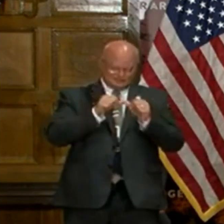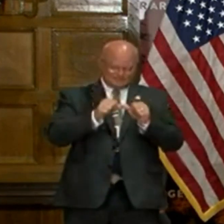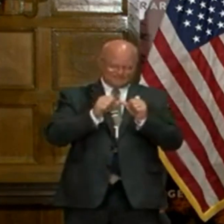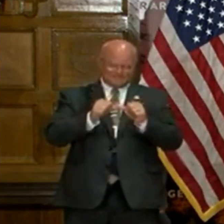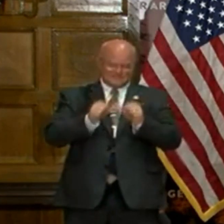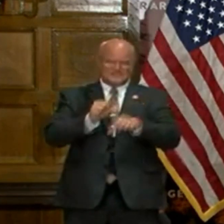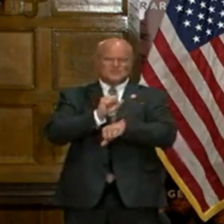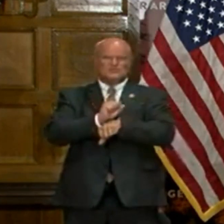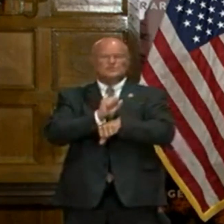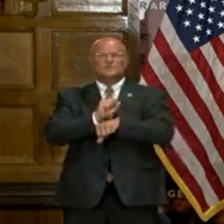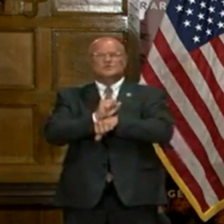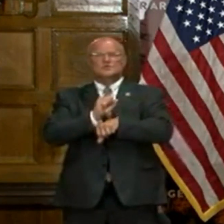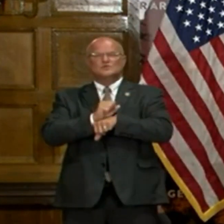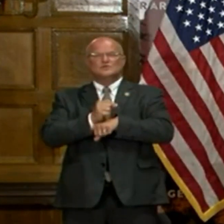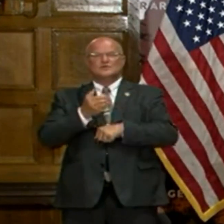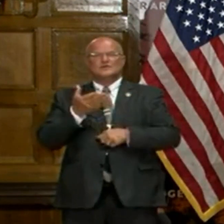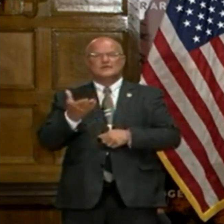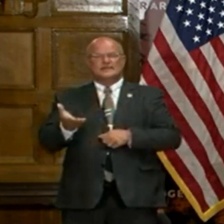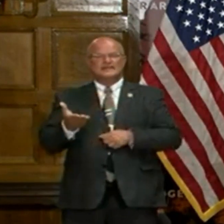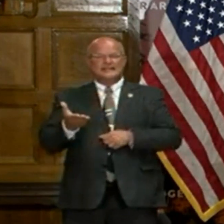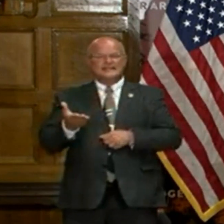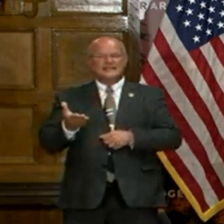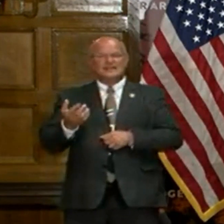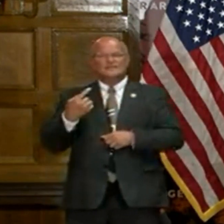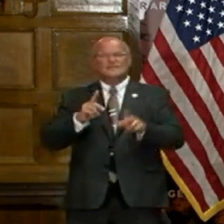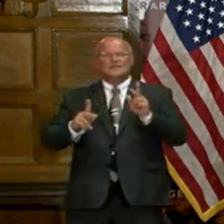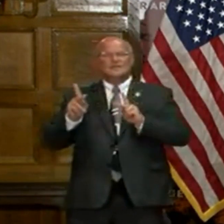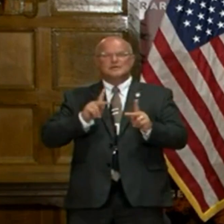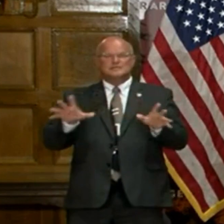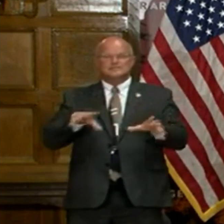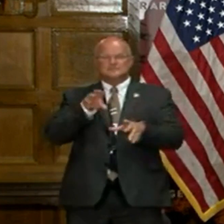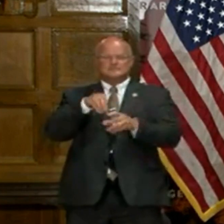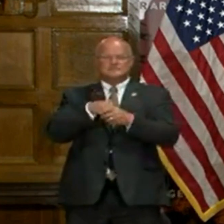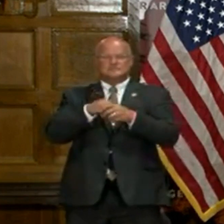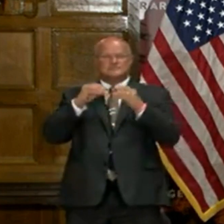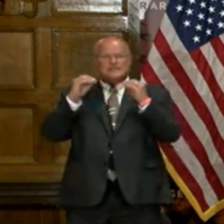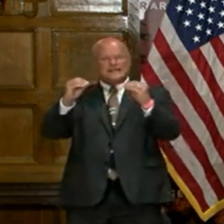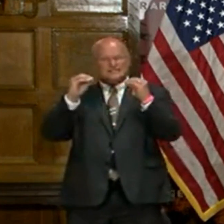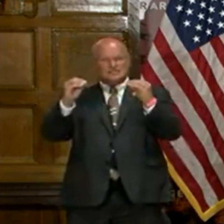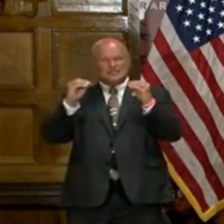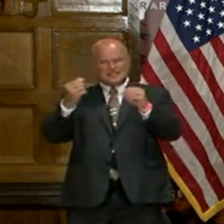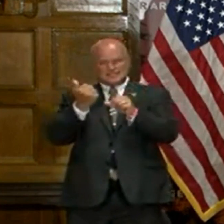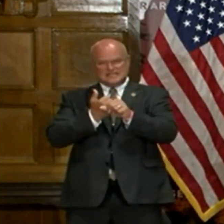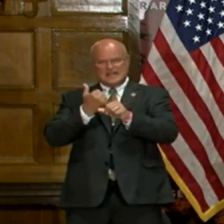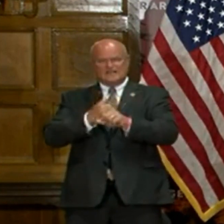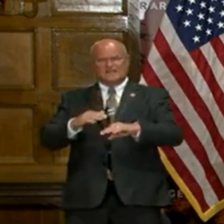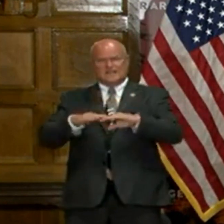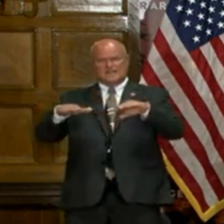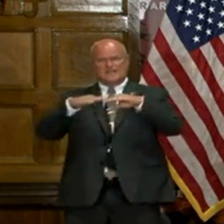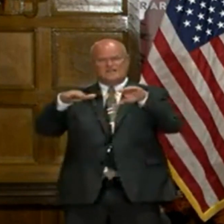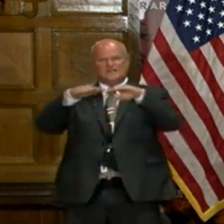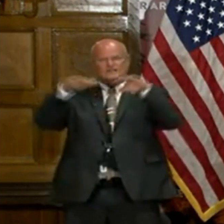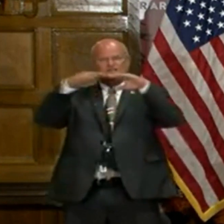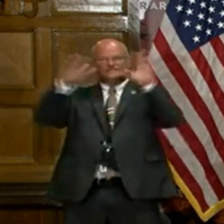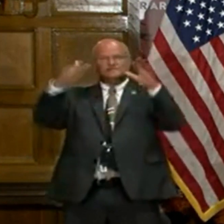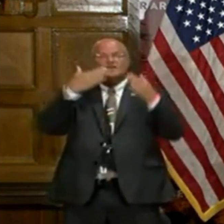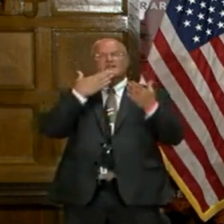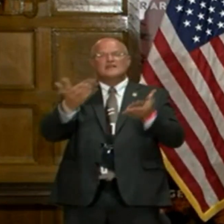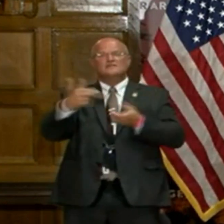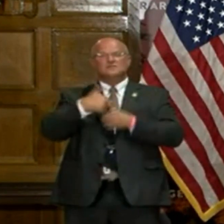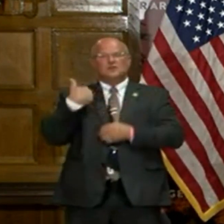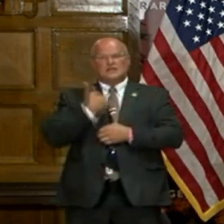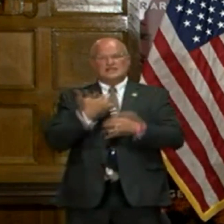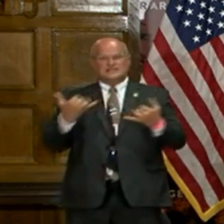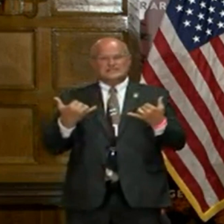continued guidance to those that are engaged in education at every level. And so thank you for joining us